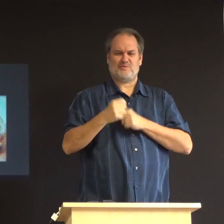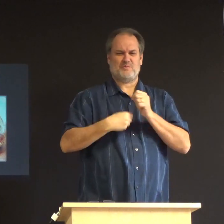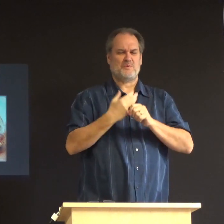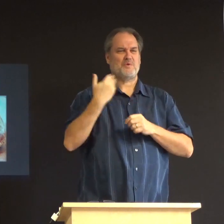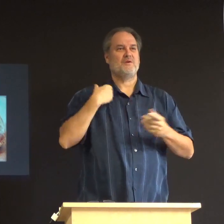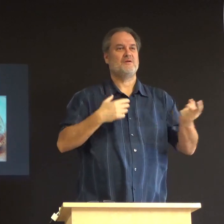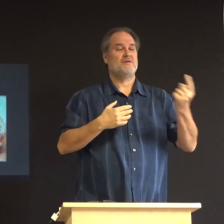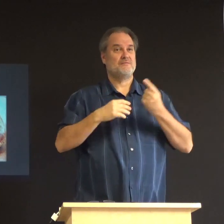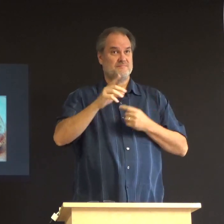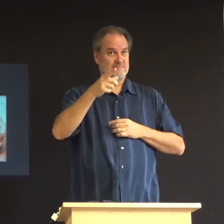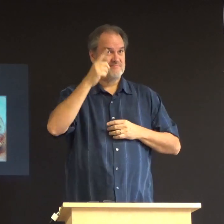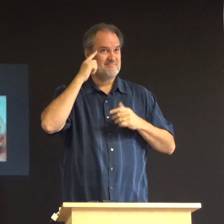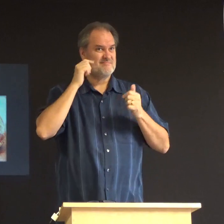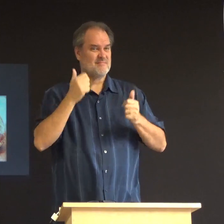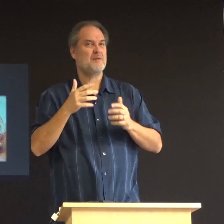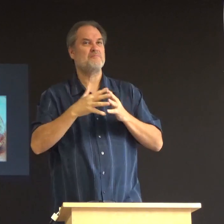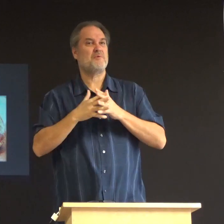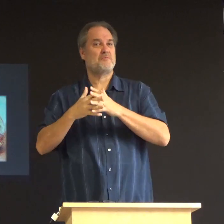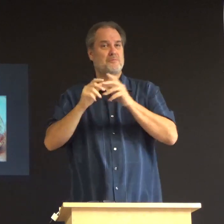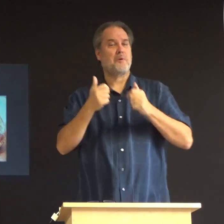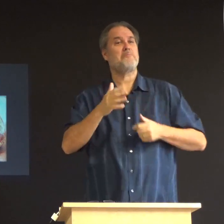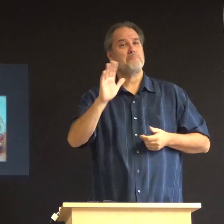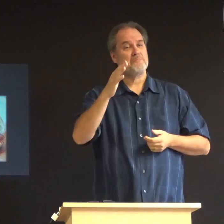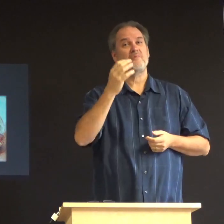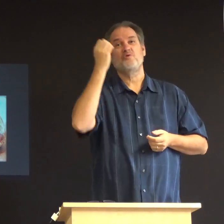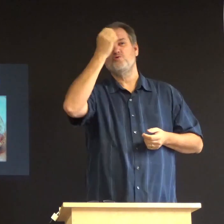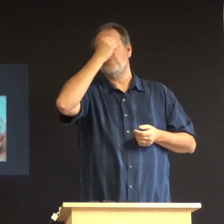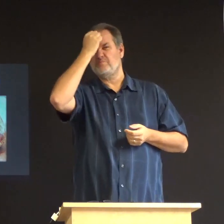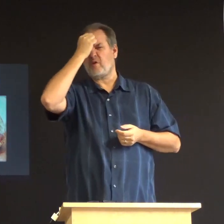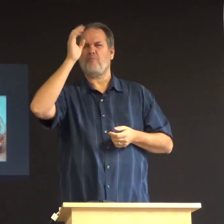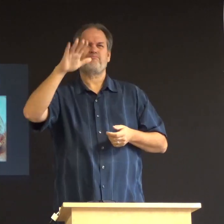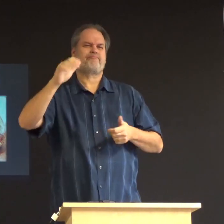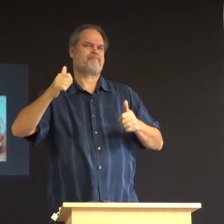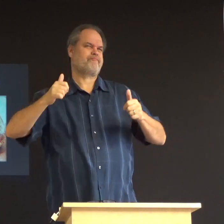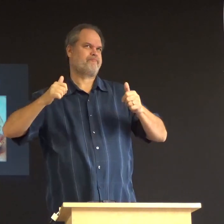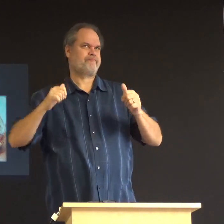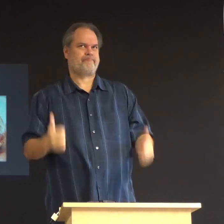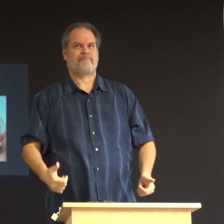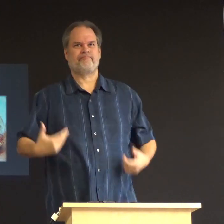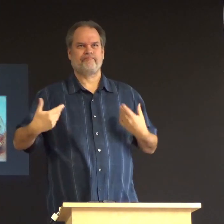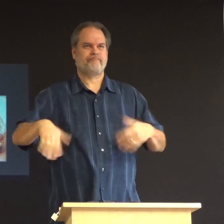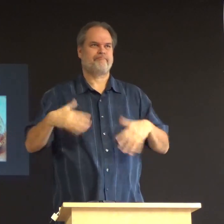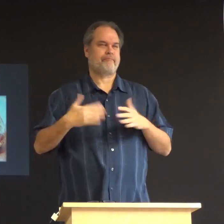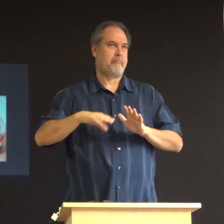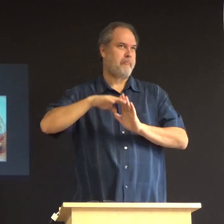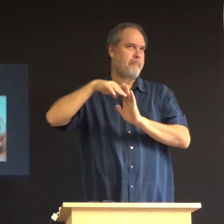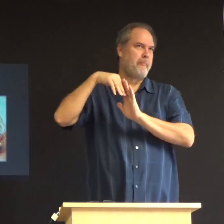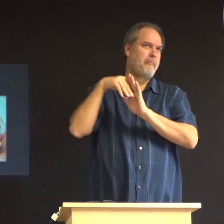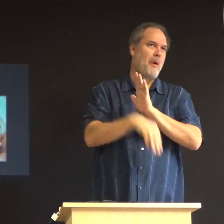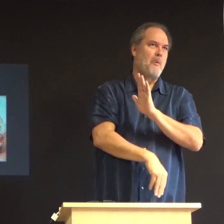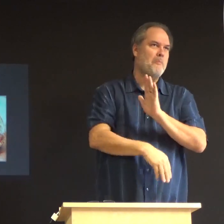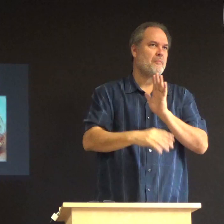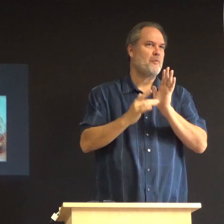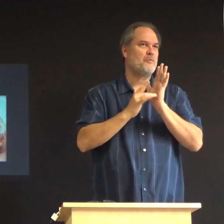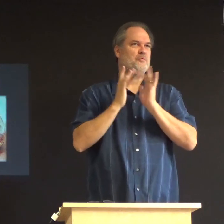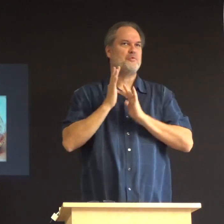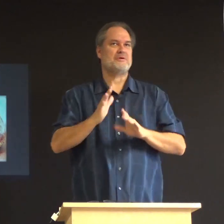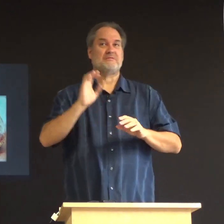remember a few years ago when articles talking about the churches are declining in Europe, the churches are